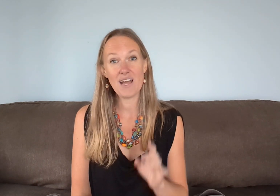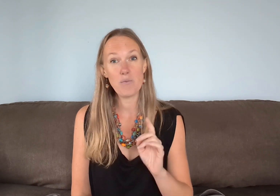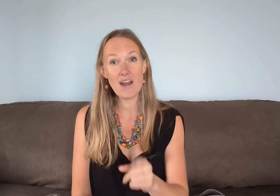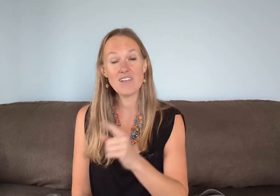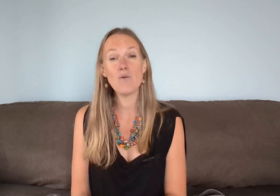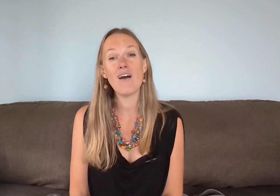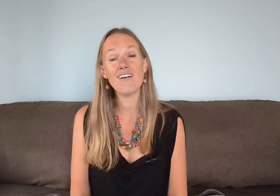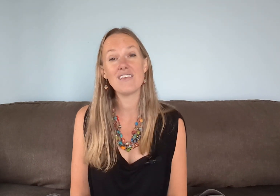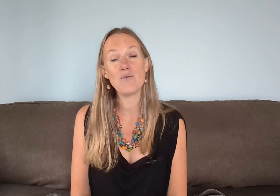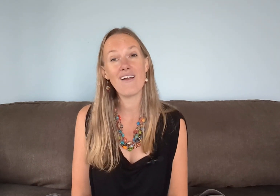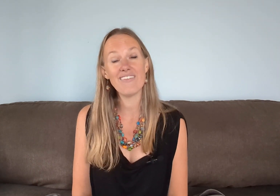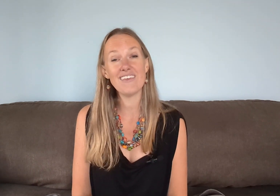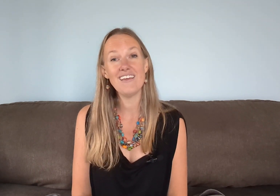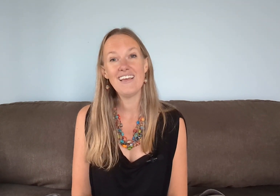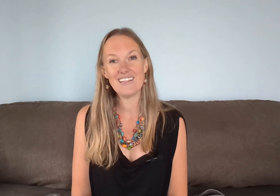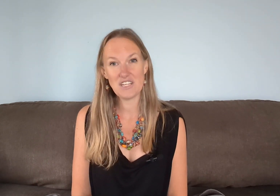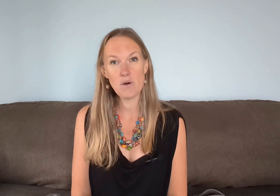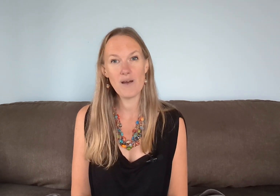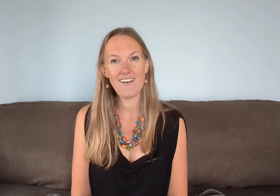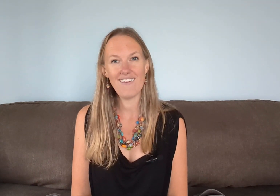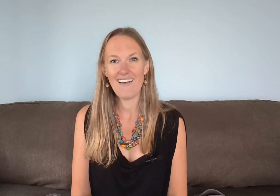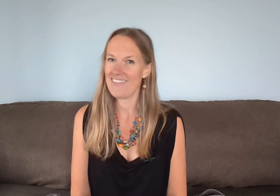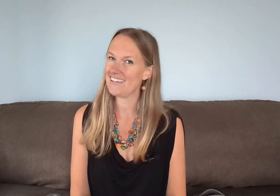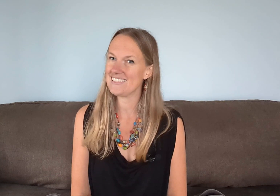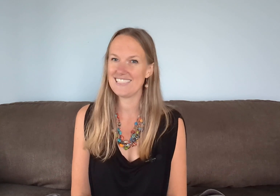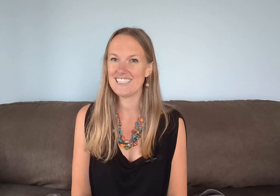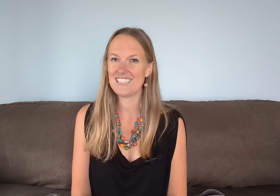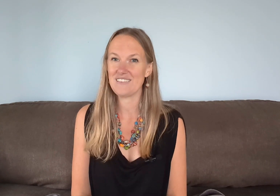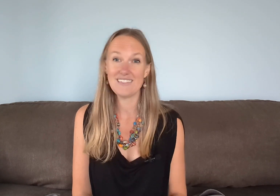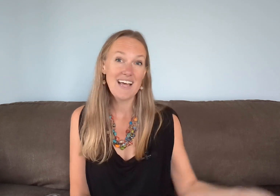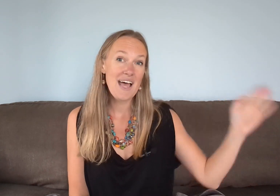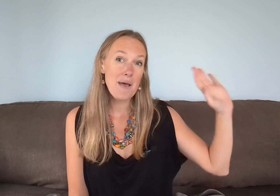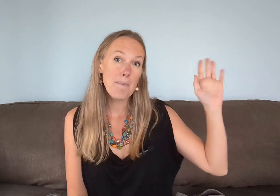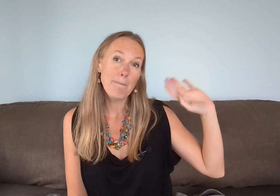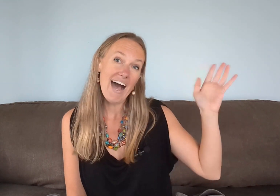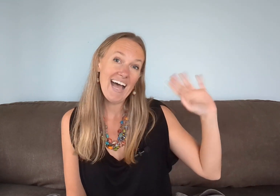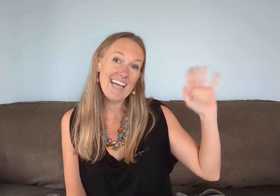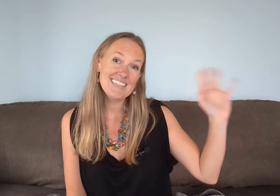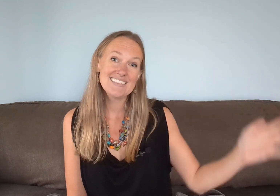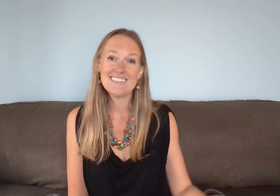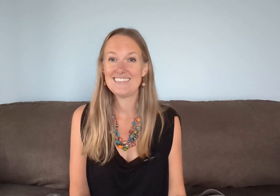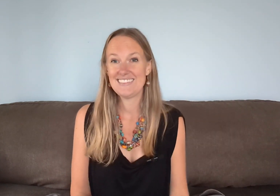I hope wherever you are, that you are healthy and that you are well, and that I'll see you soon. Bye.